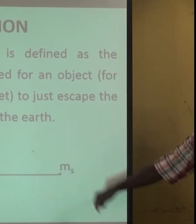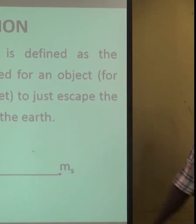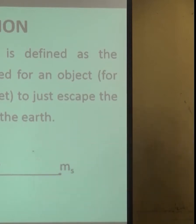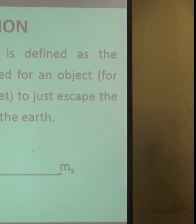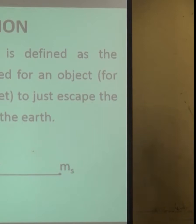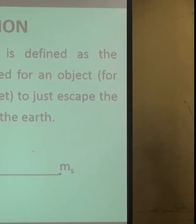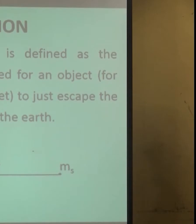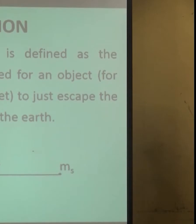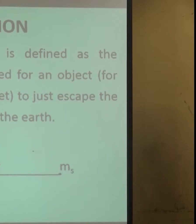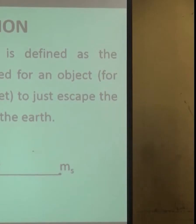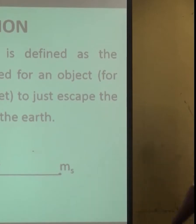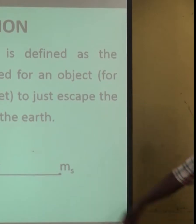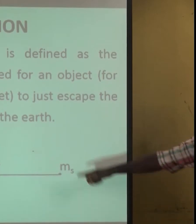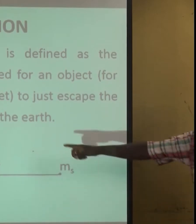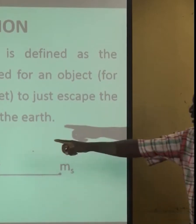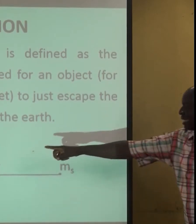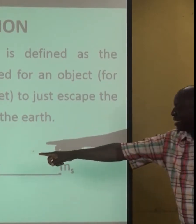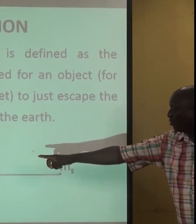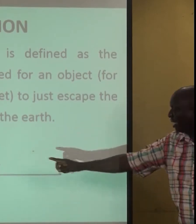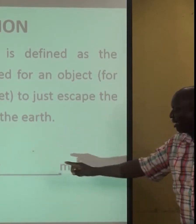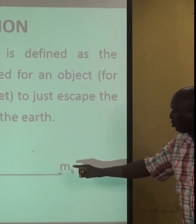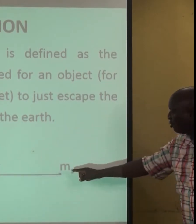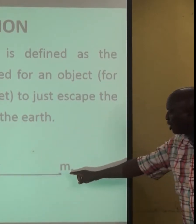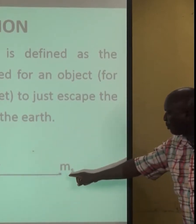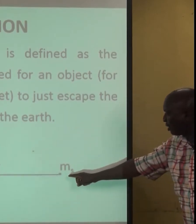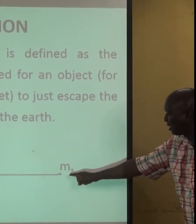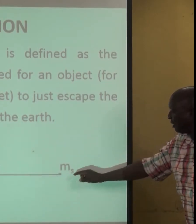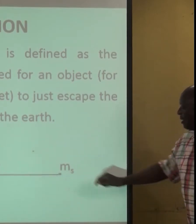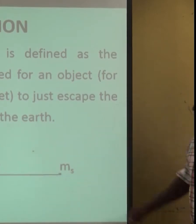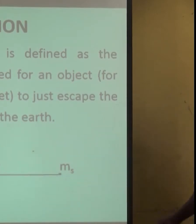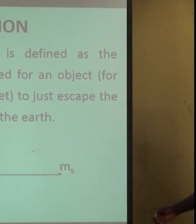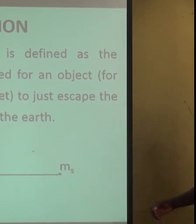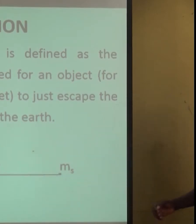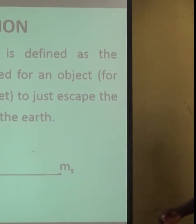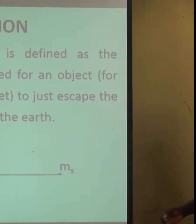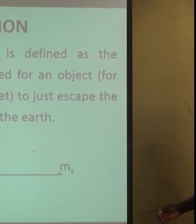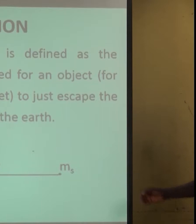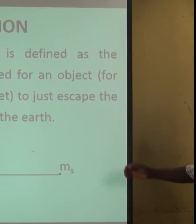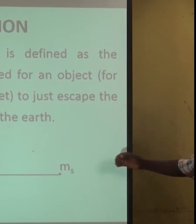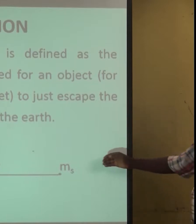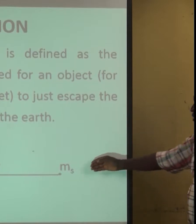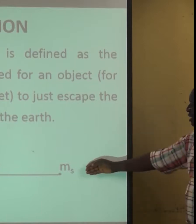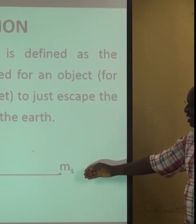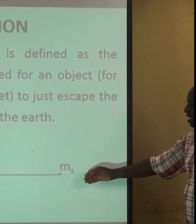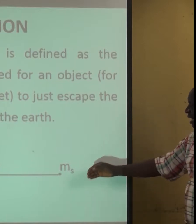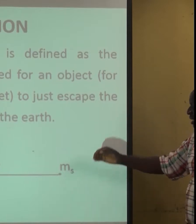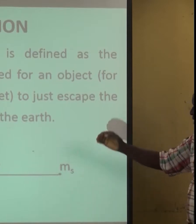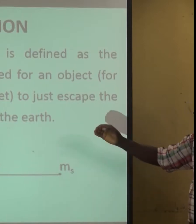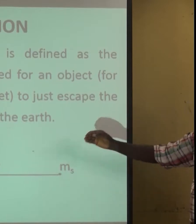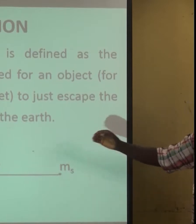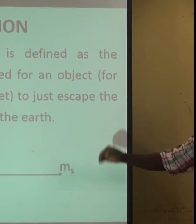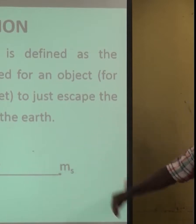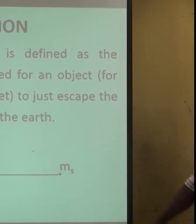center of the Earth. That means from the center of the Earth to this point. That's the distance of the